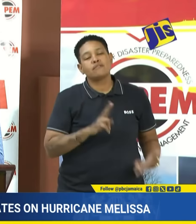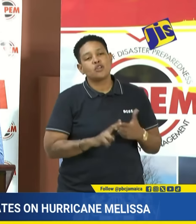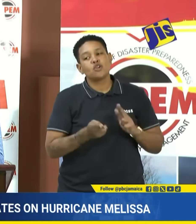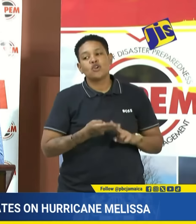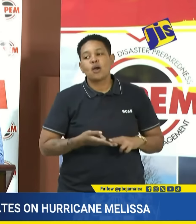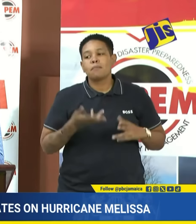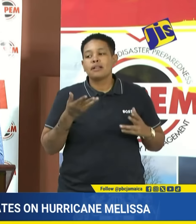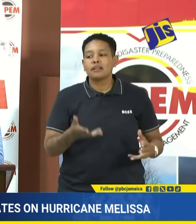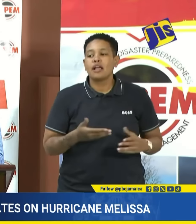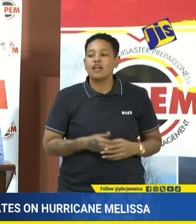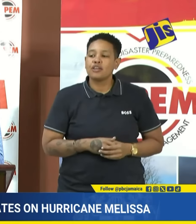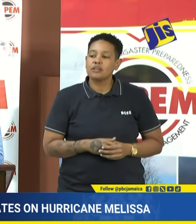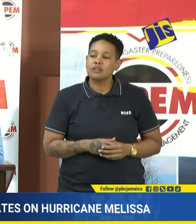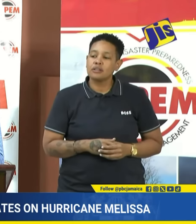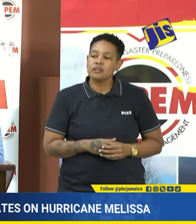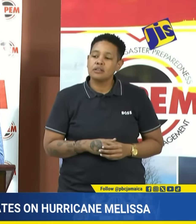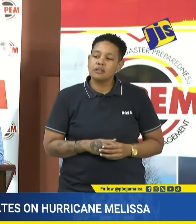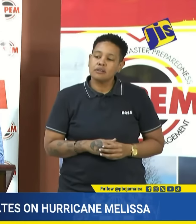here.